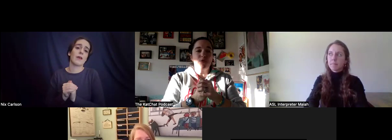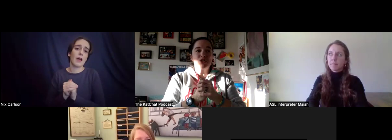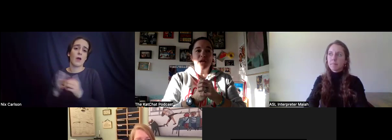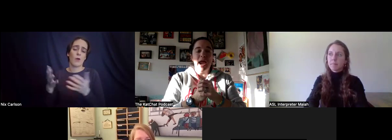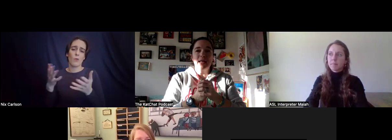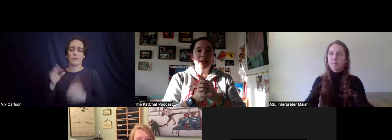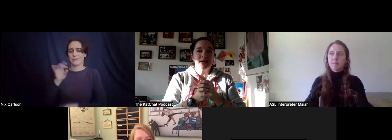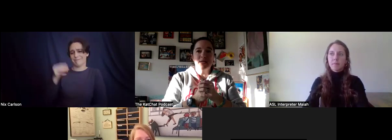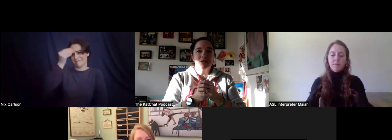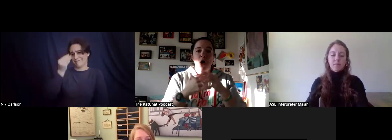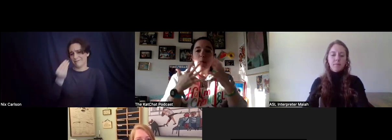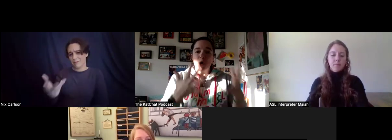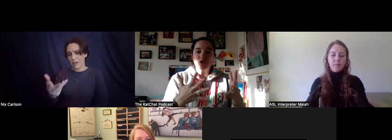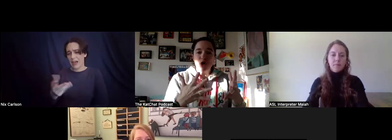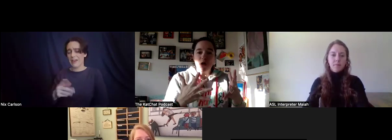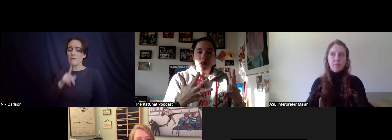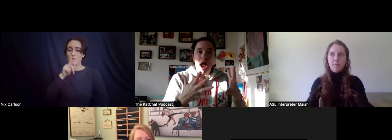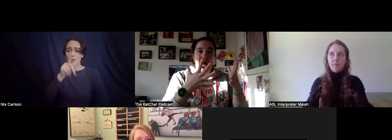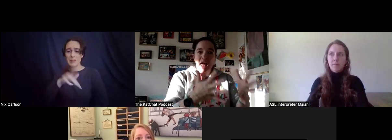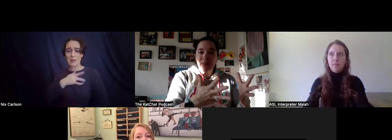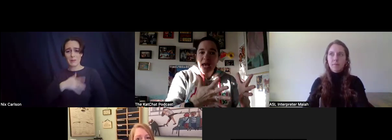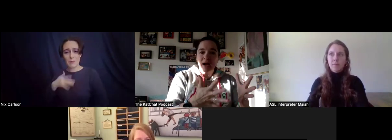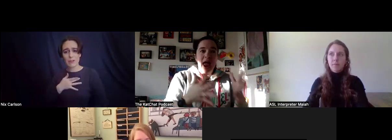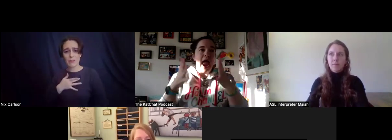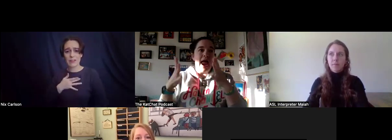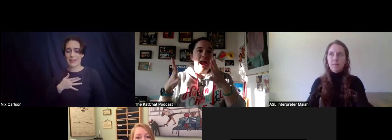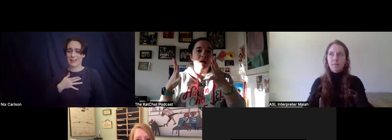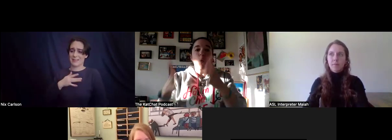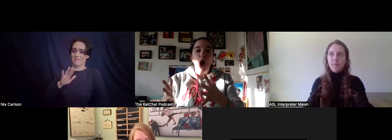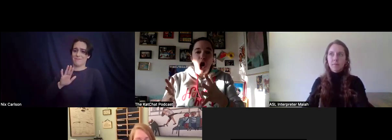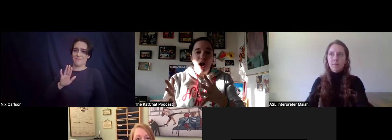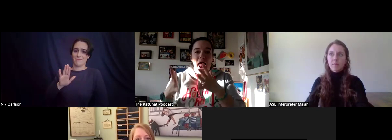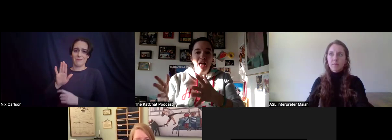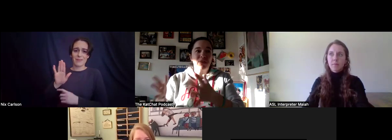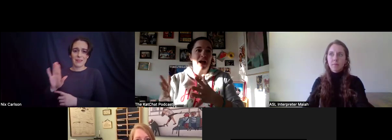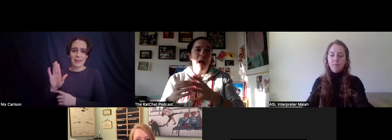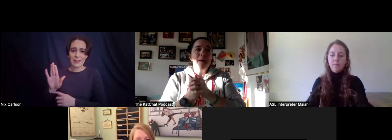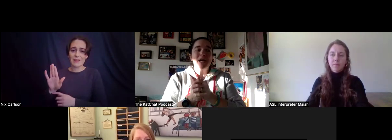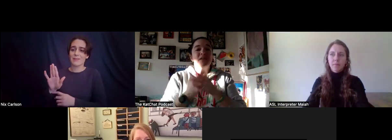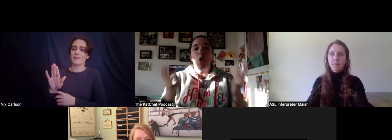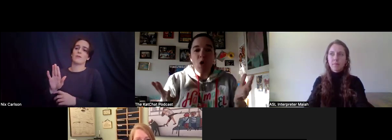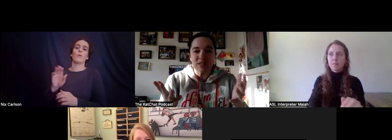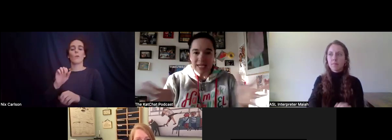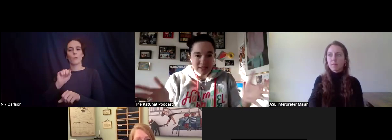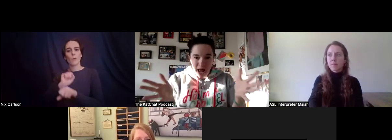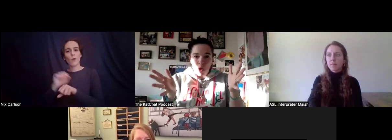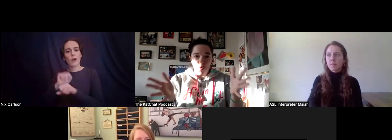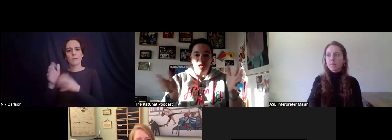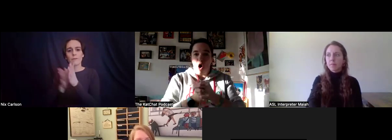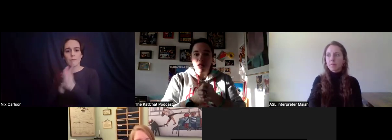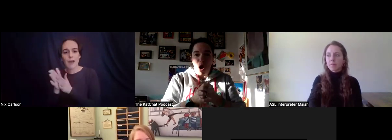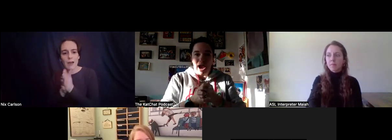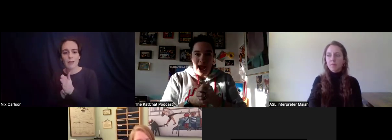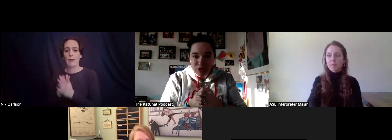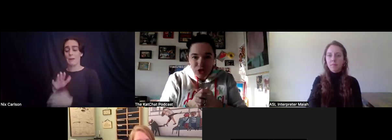really appreciate his personal ethnic and work ethnic, because of course he's not the